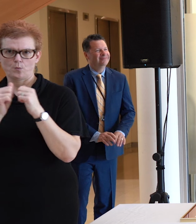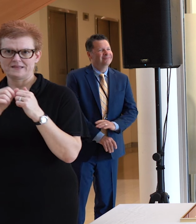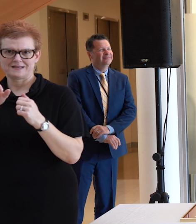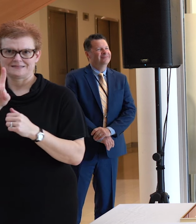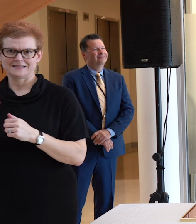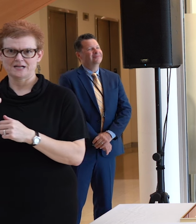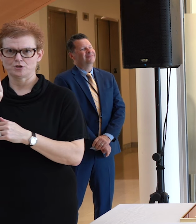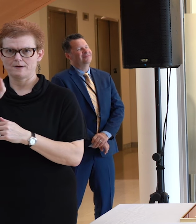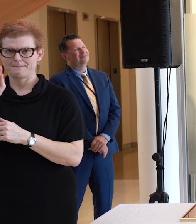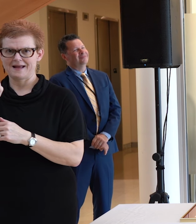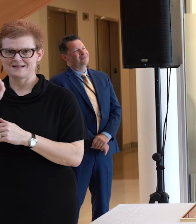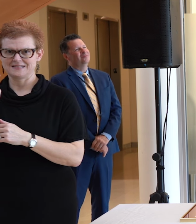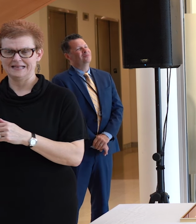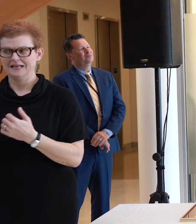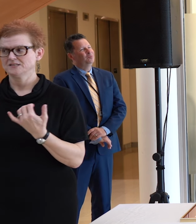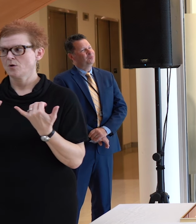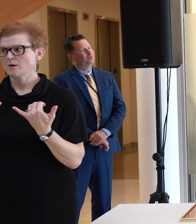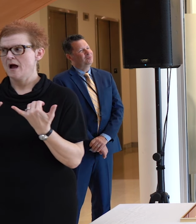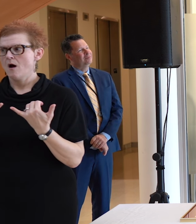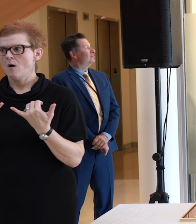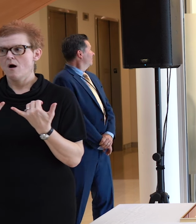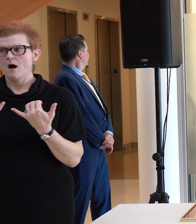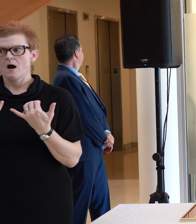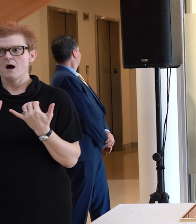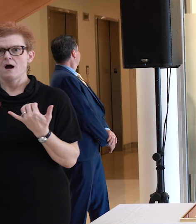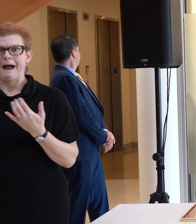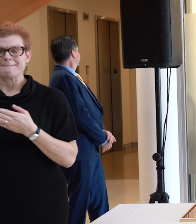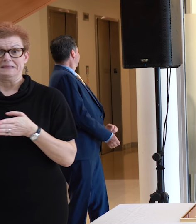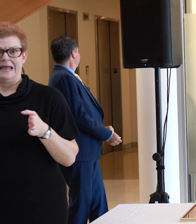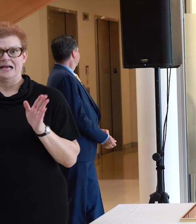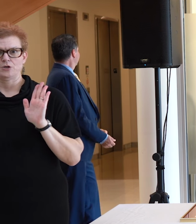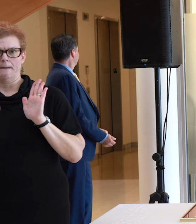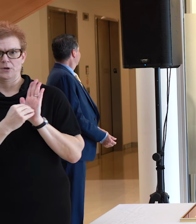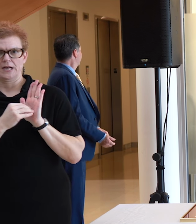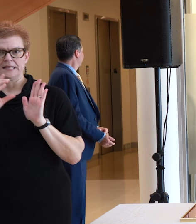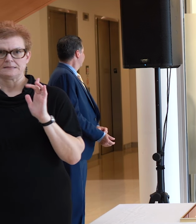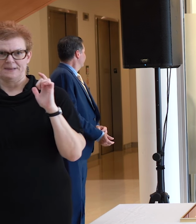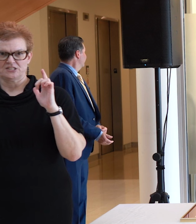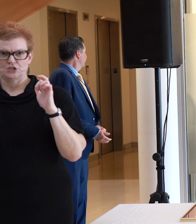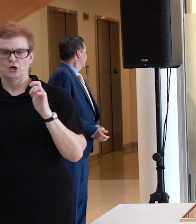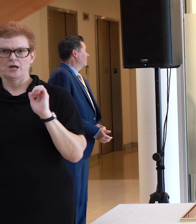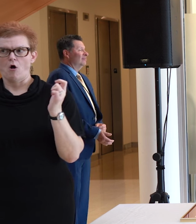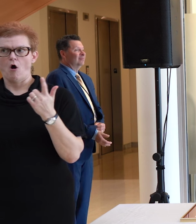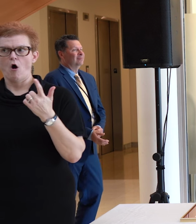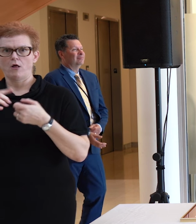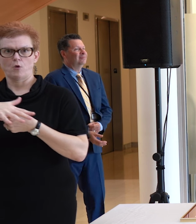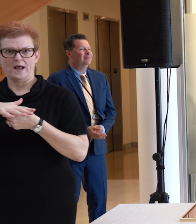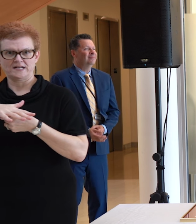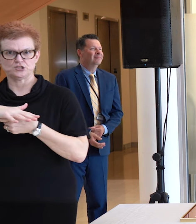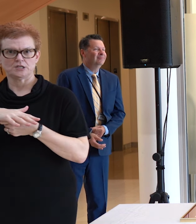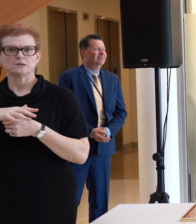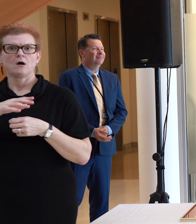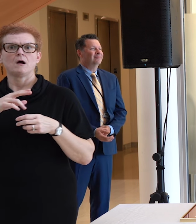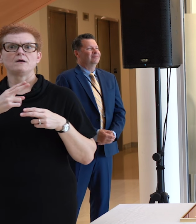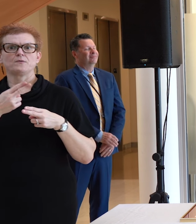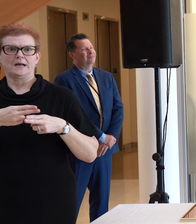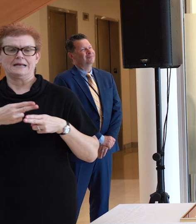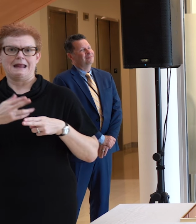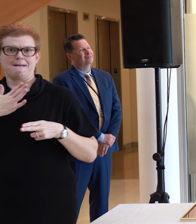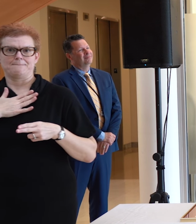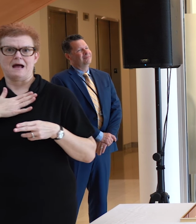our locations. And so this is our, I plan to put his picture in all of our locations, and we're also going to name my